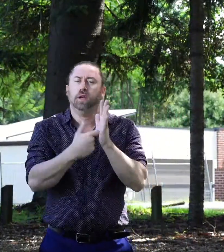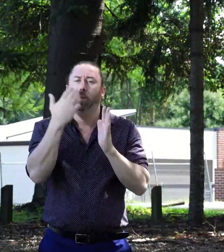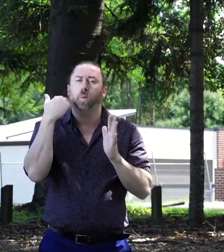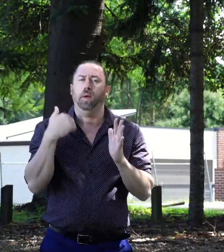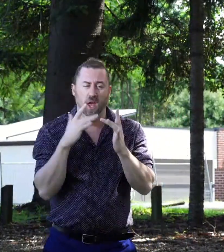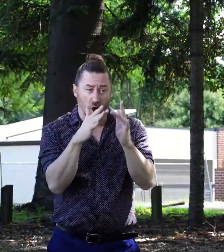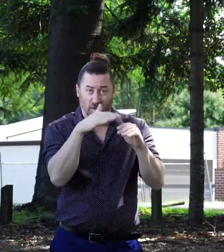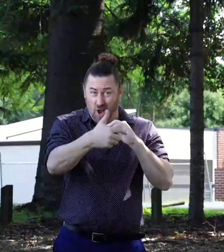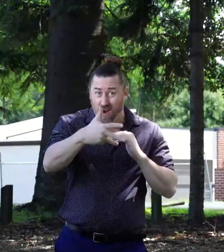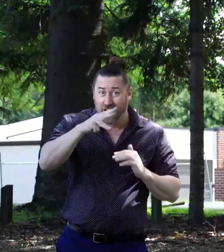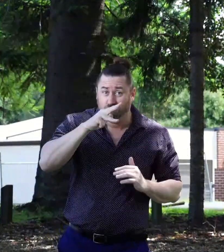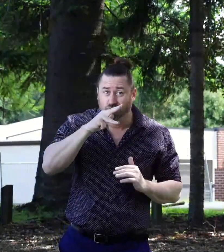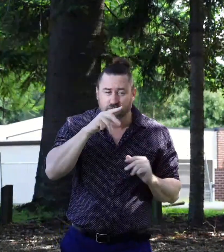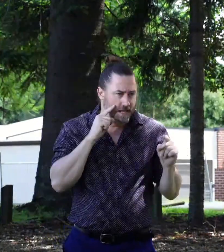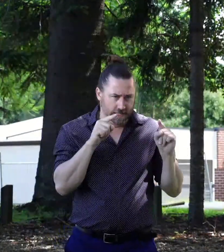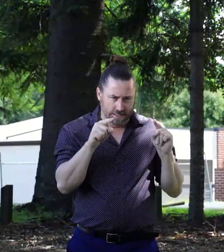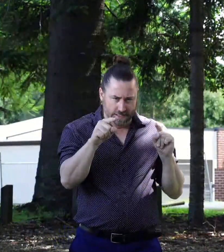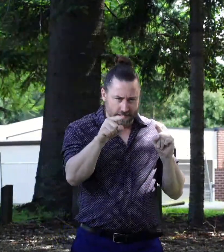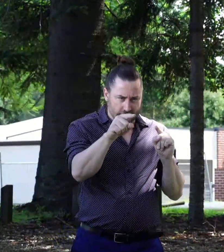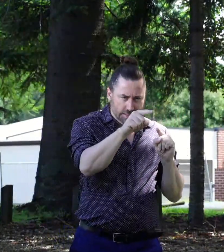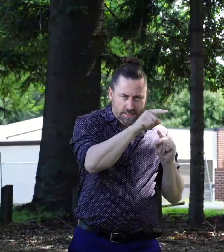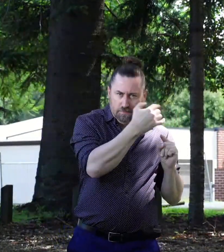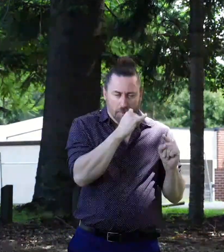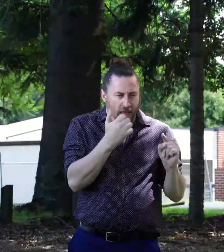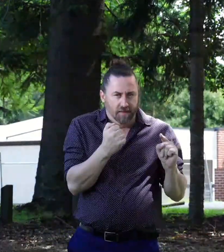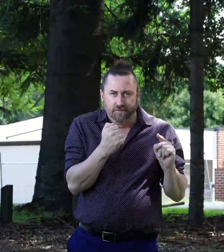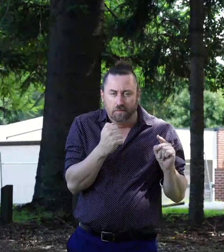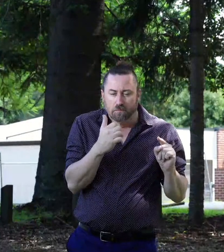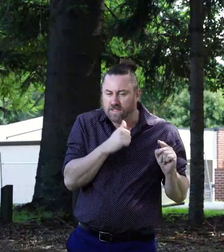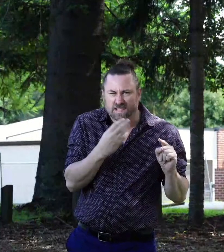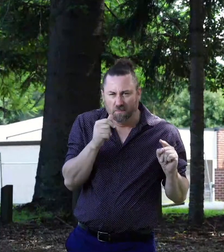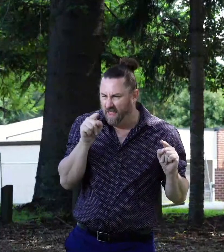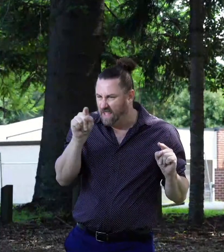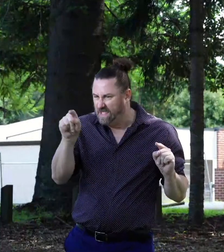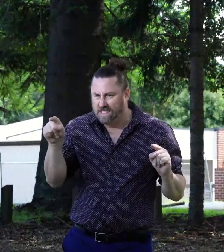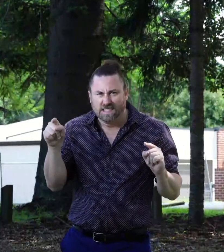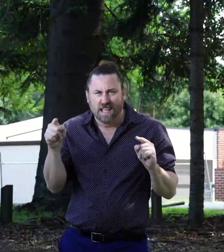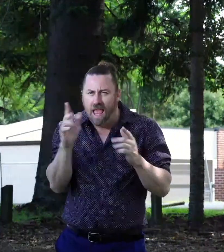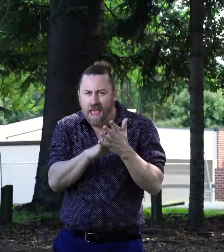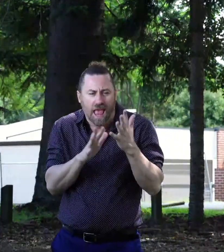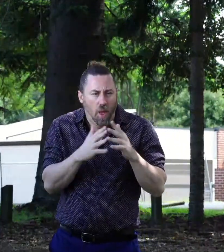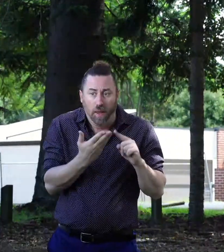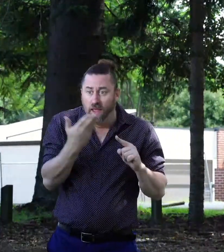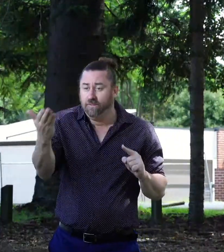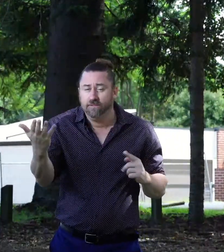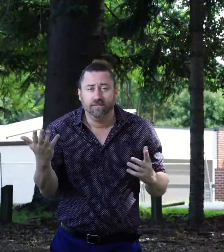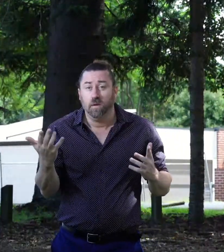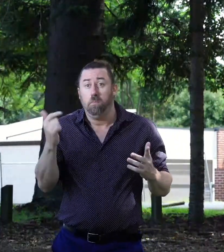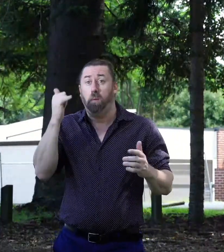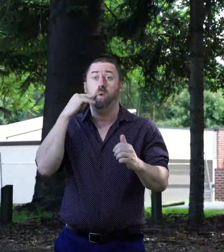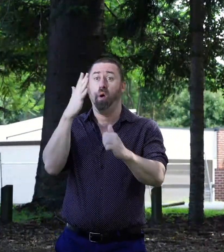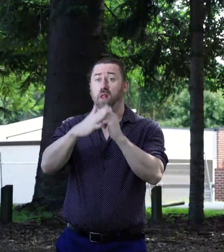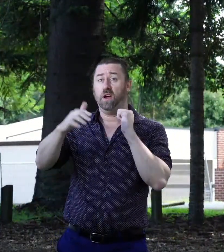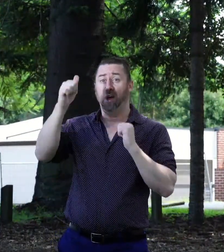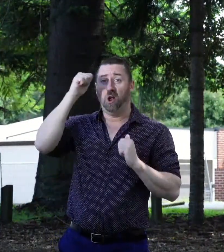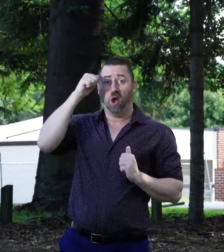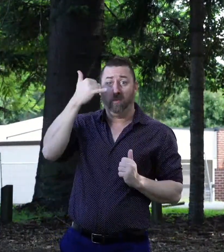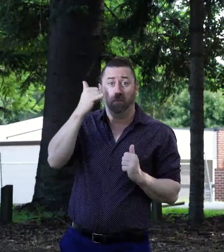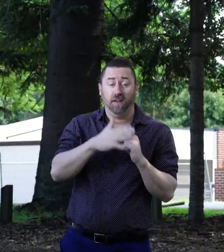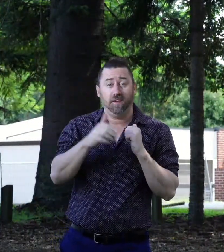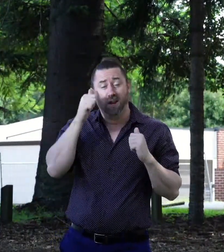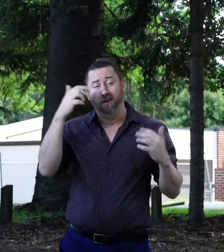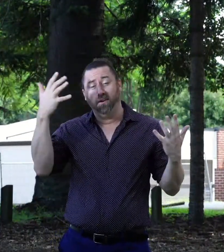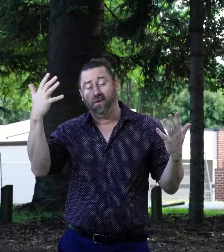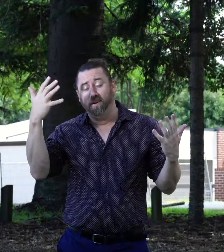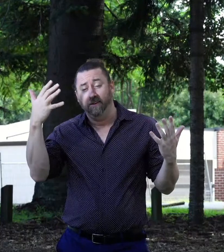worker, so we're just looking at where else there could have been some transmission. There's every chance we won't find it, because we know people,